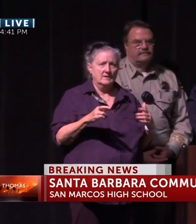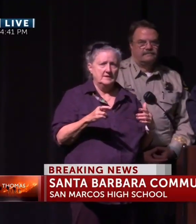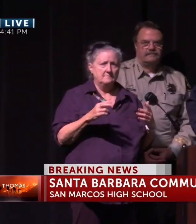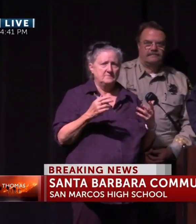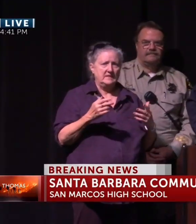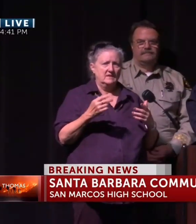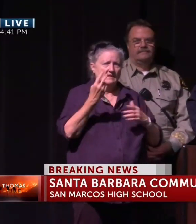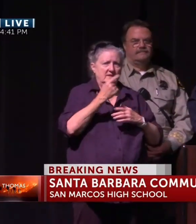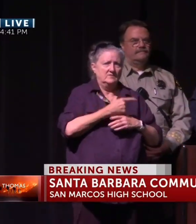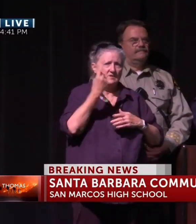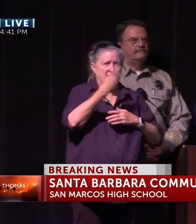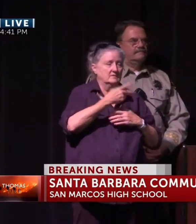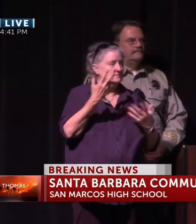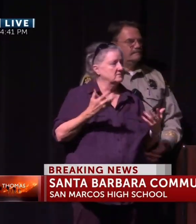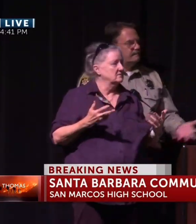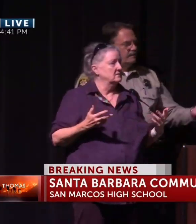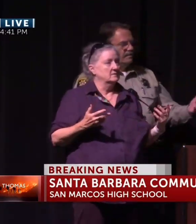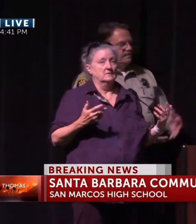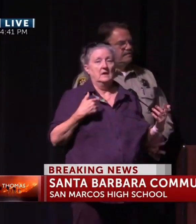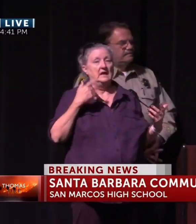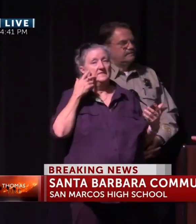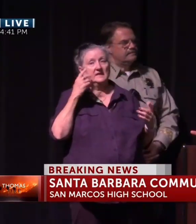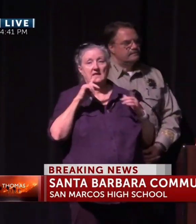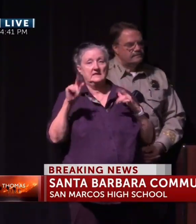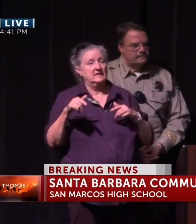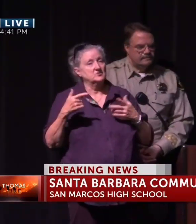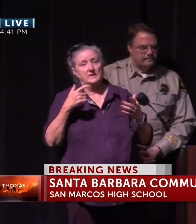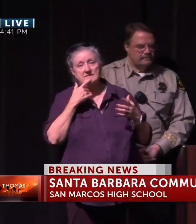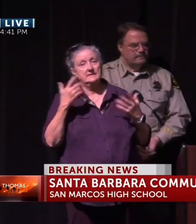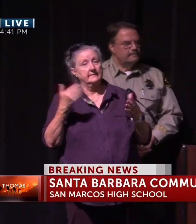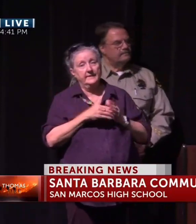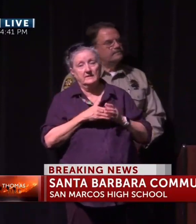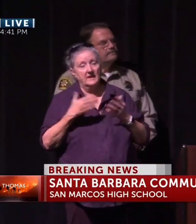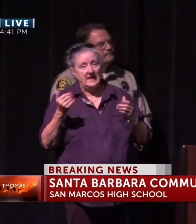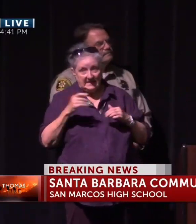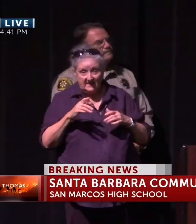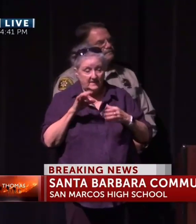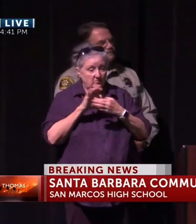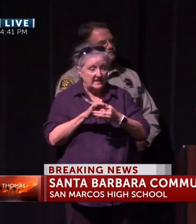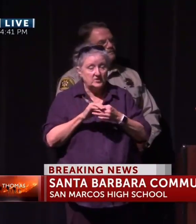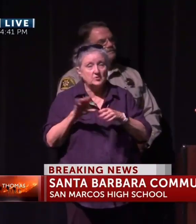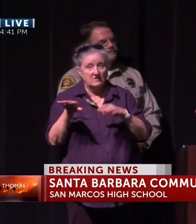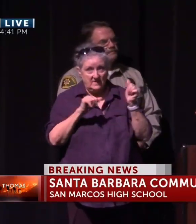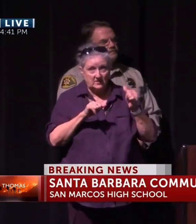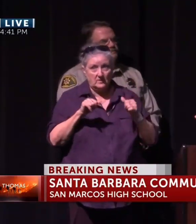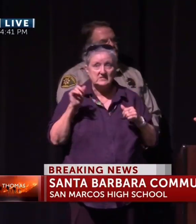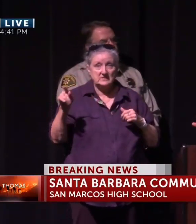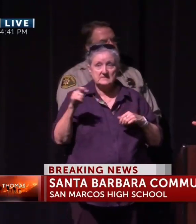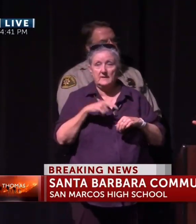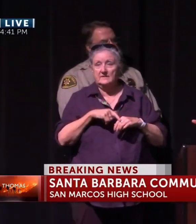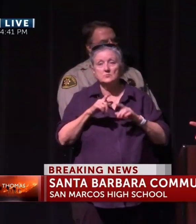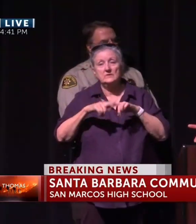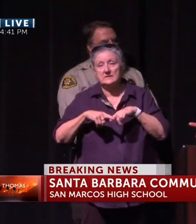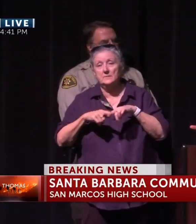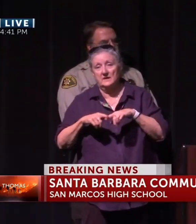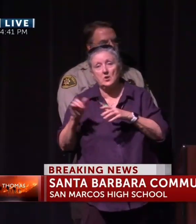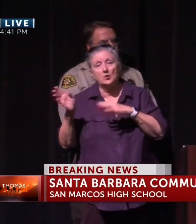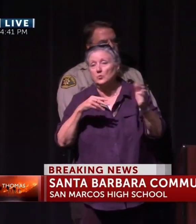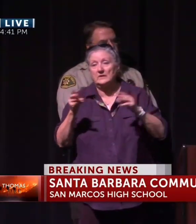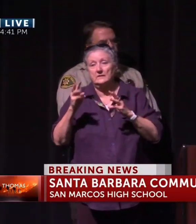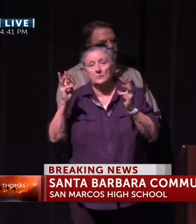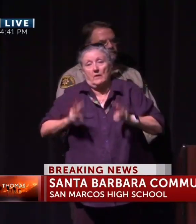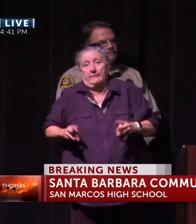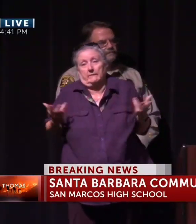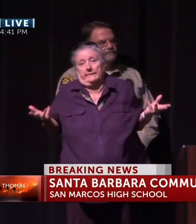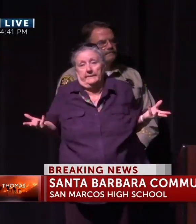through the next couple of days? I think I can answer just by saying, again, anything related to evacuations on this side at this point is dependent on wind and